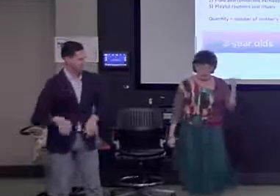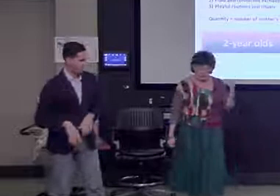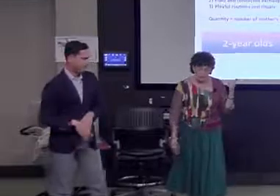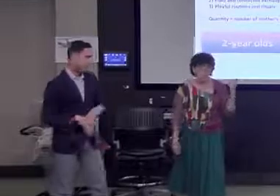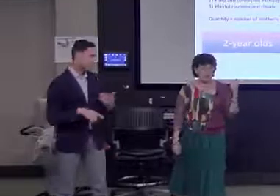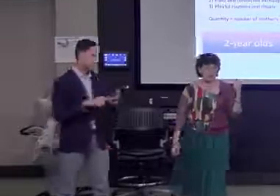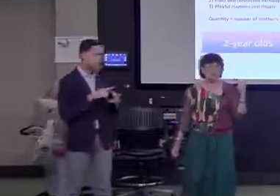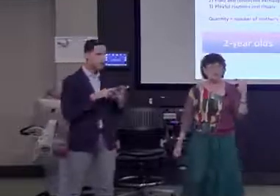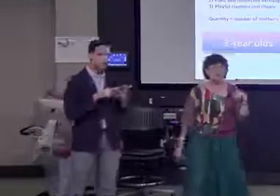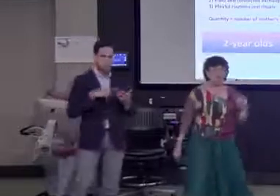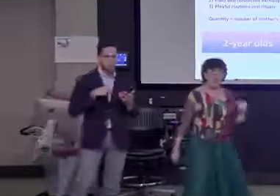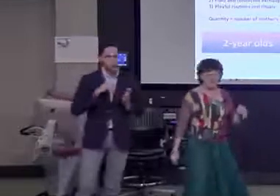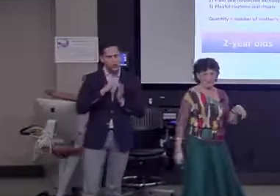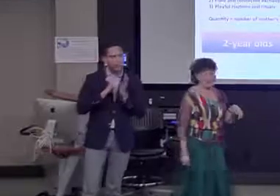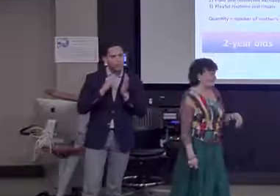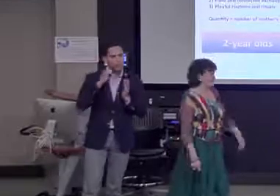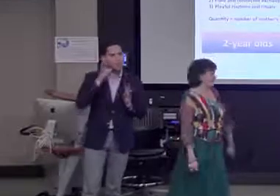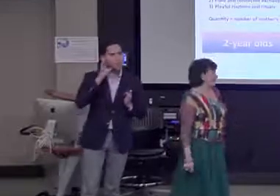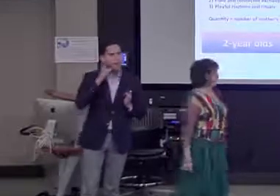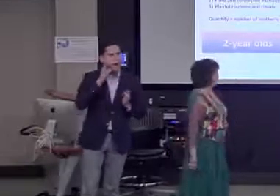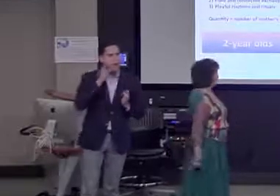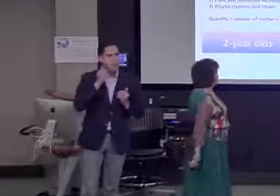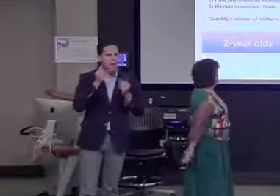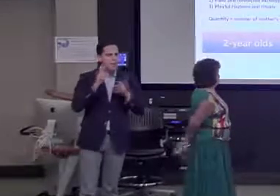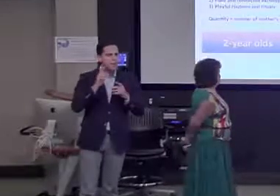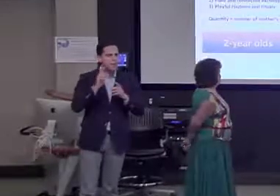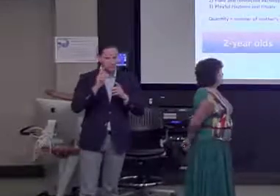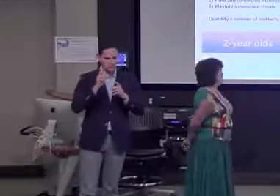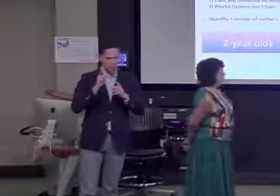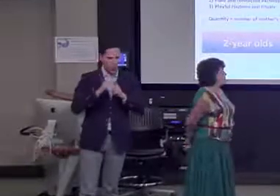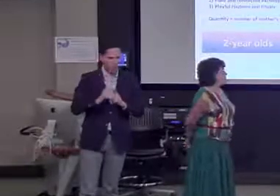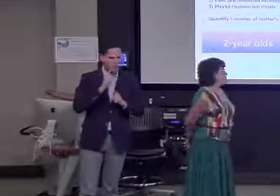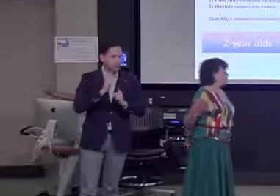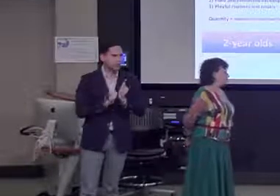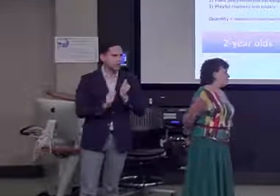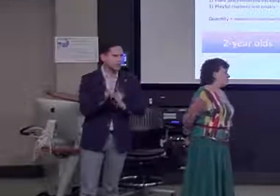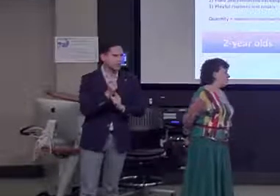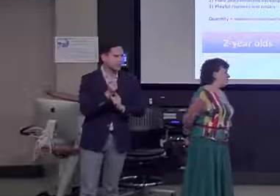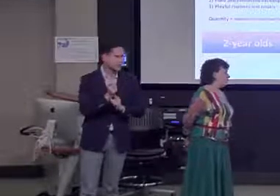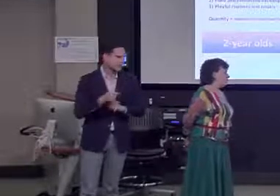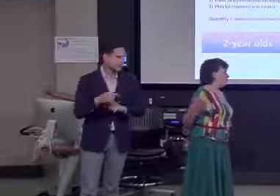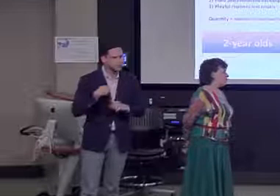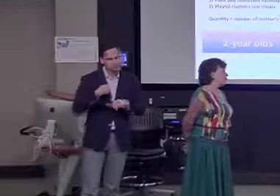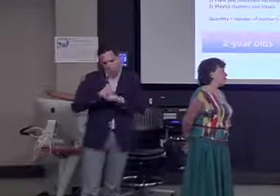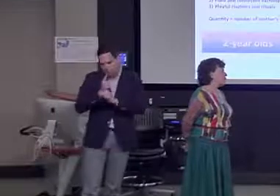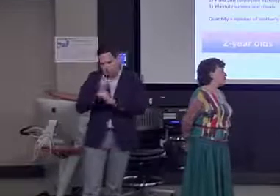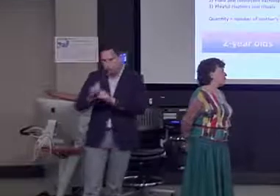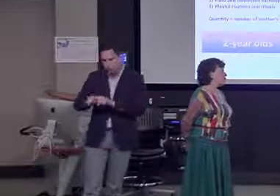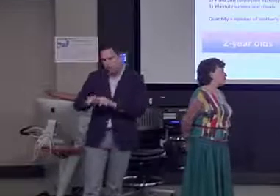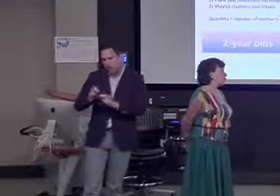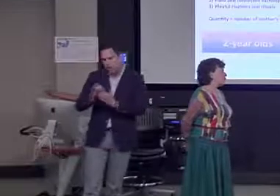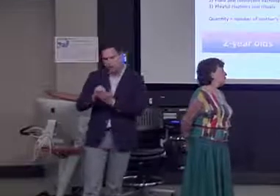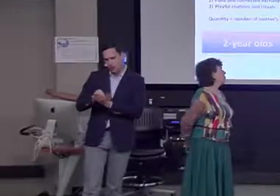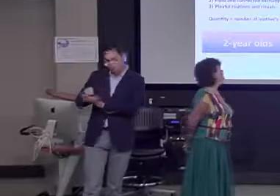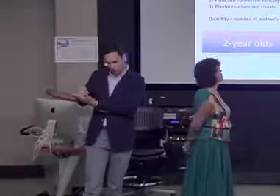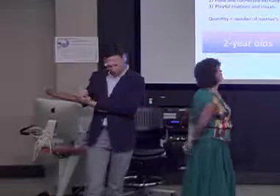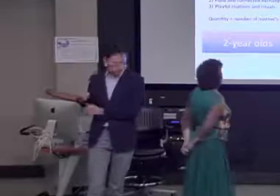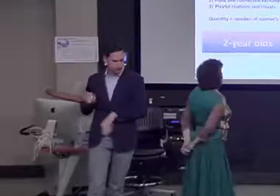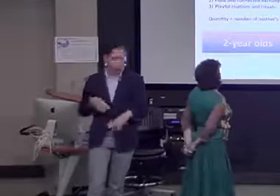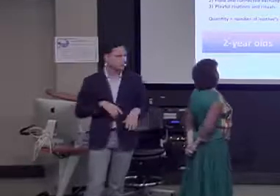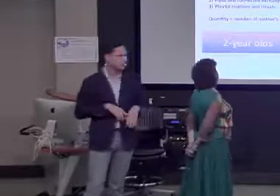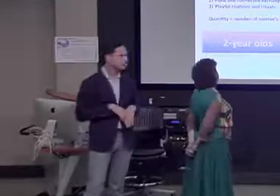our coders were highly reliable. So I just have to share with you some of the drama. So the drama is we have this